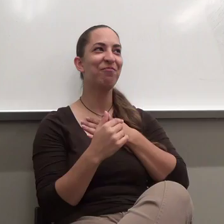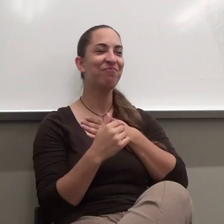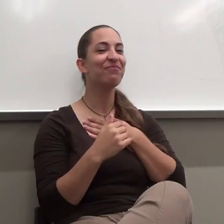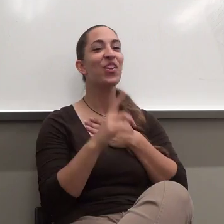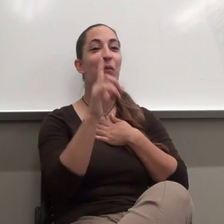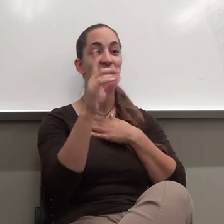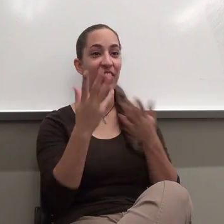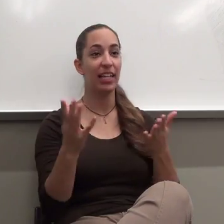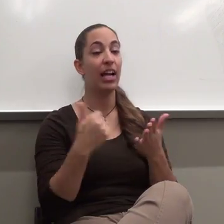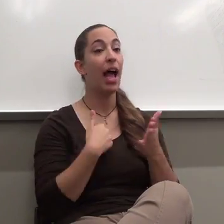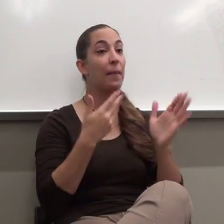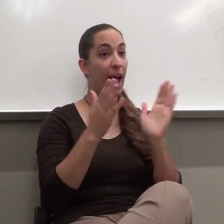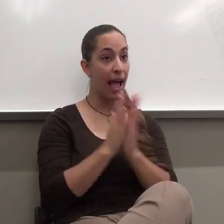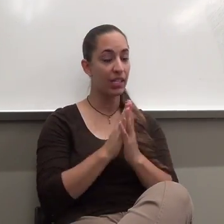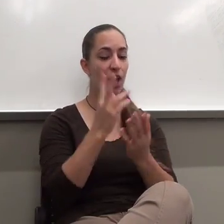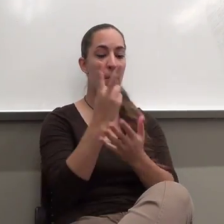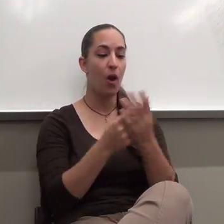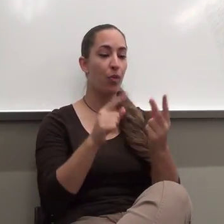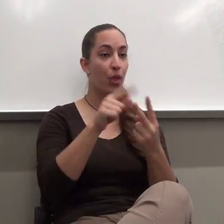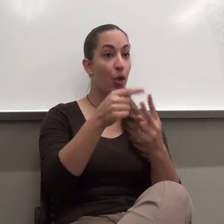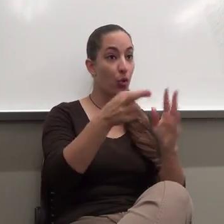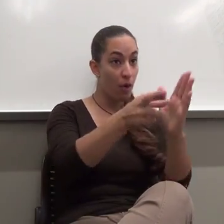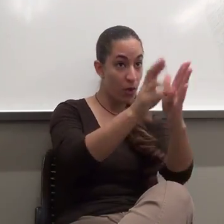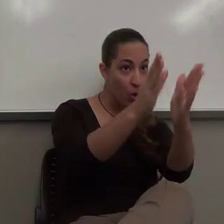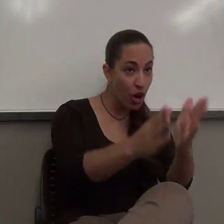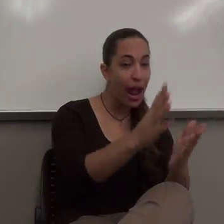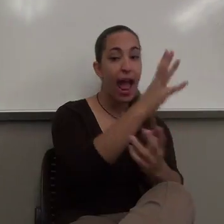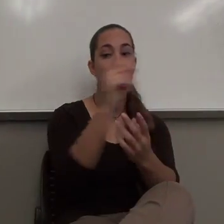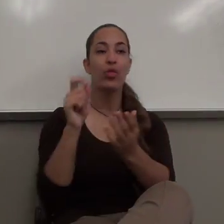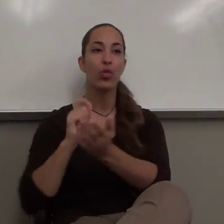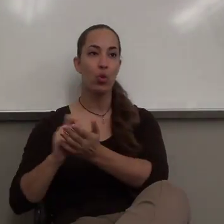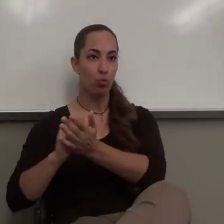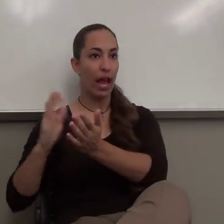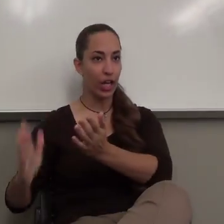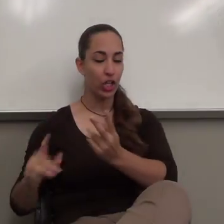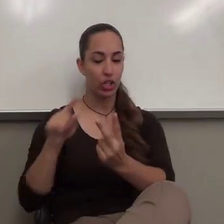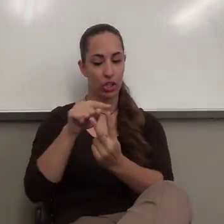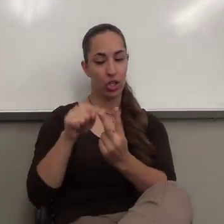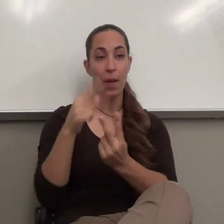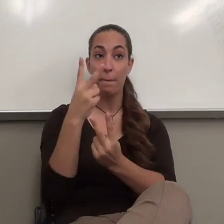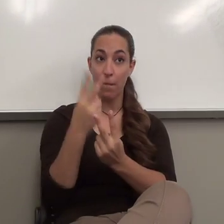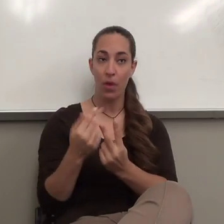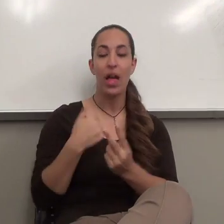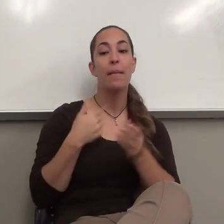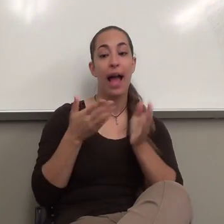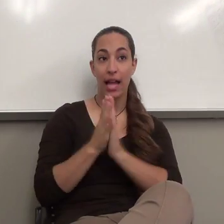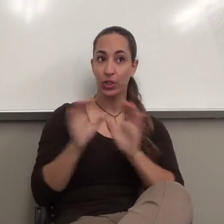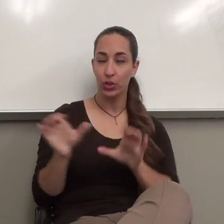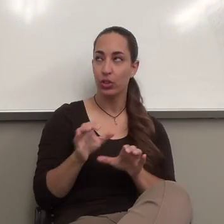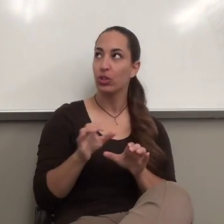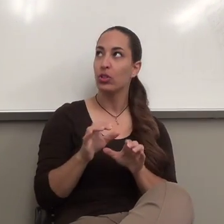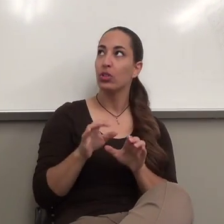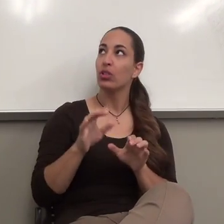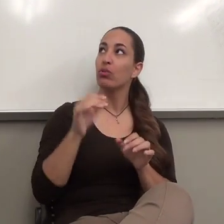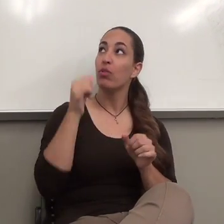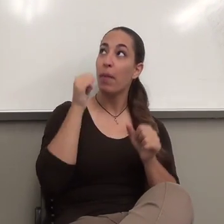now is this. Please, again, we're back to reading directions. What is